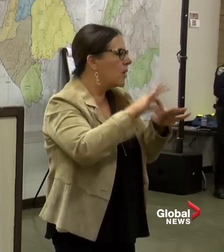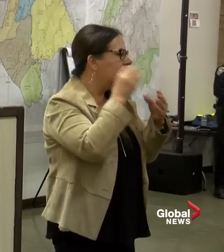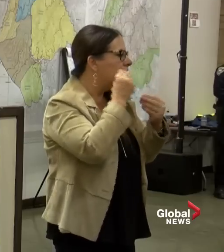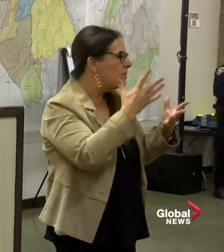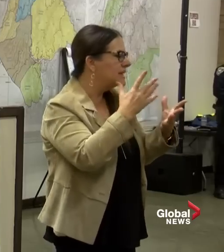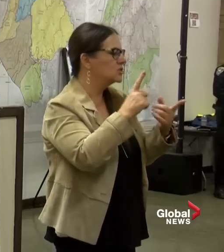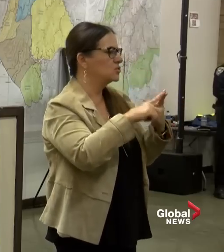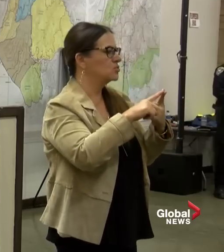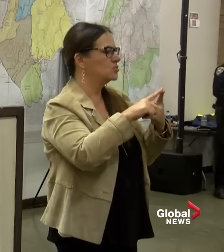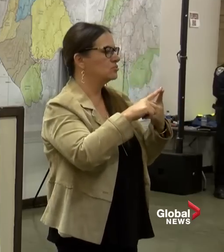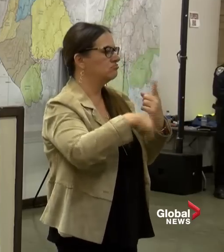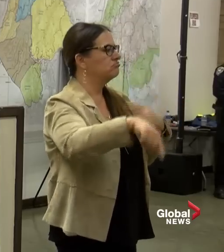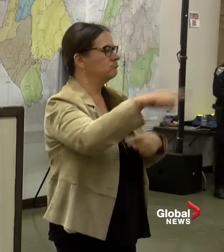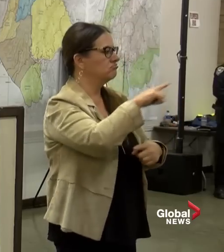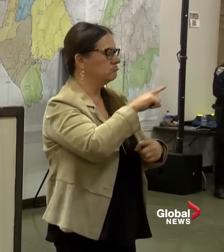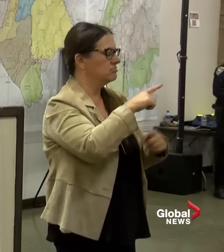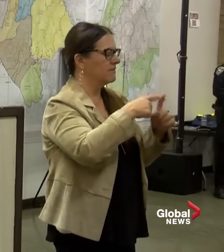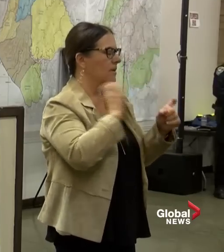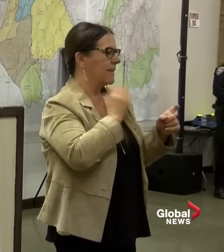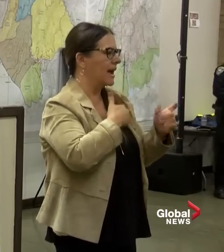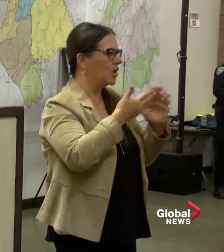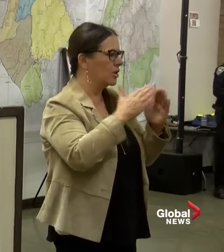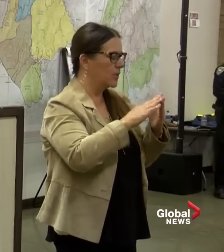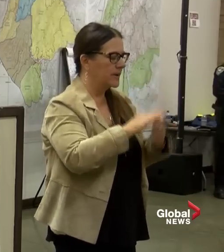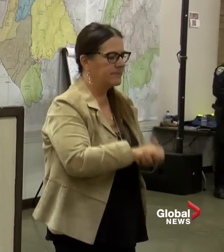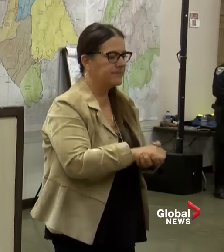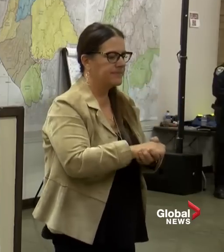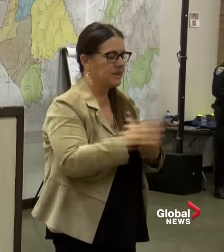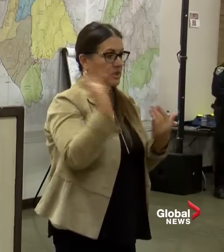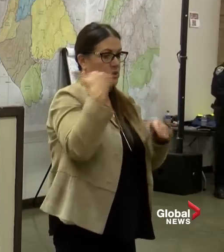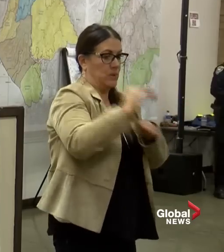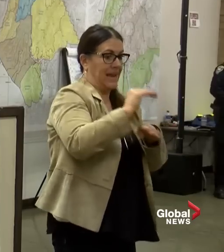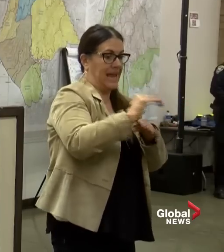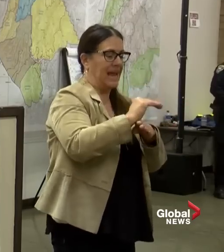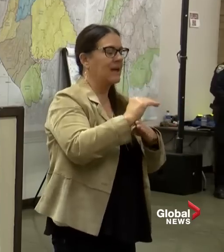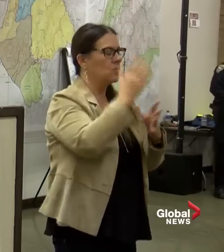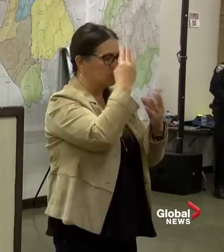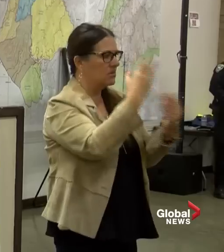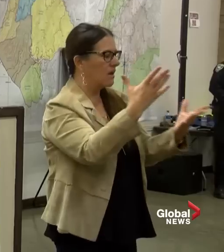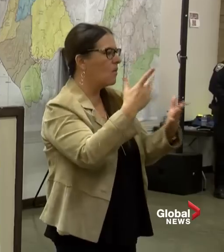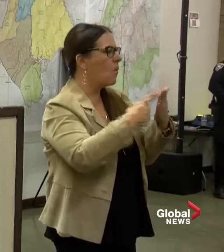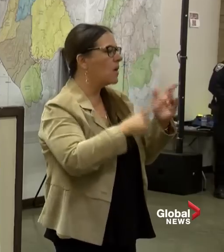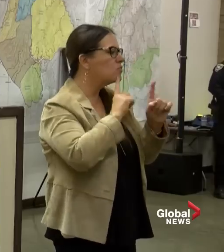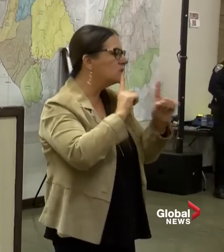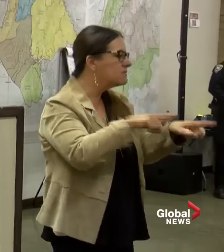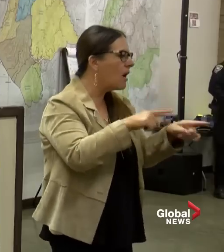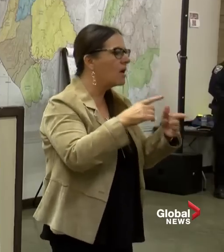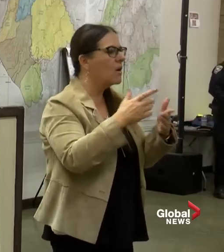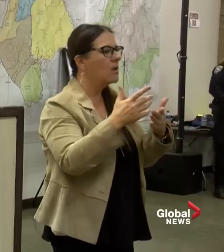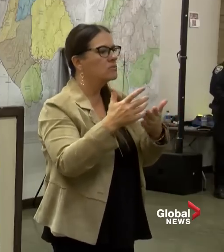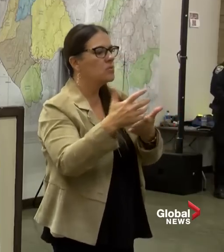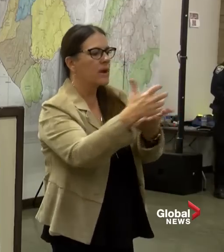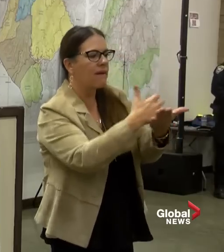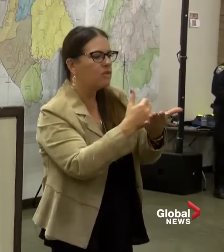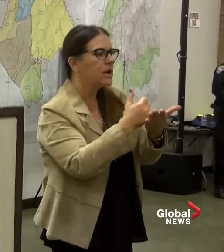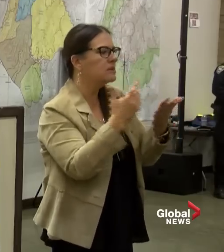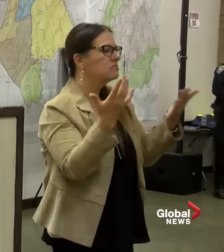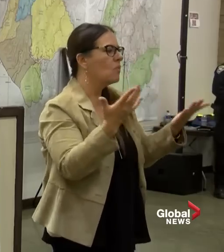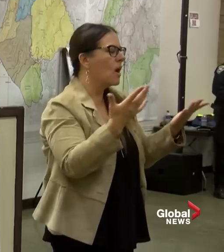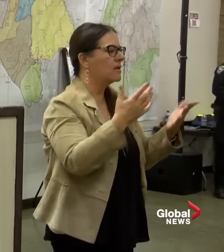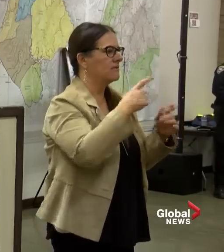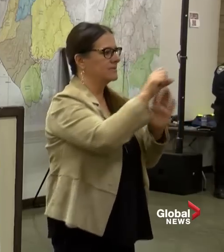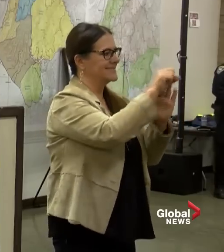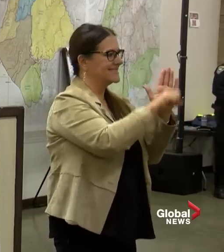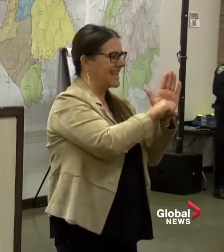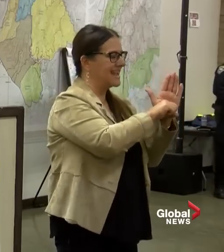as well. Tonight you will hear an update on the response and recovery efforts from our county, state, and